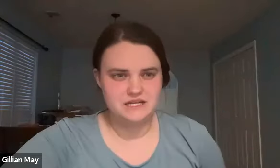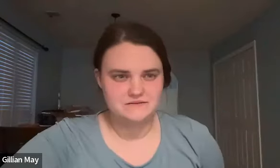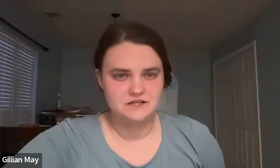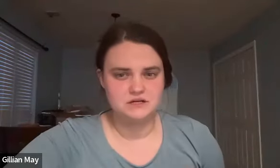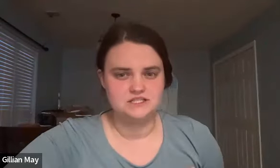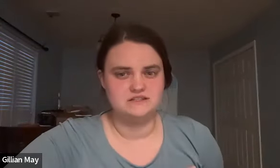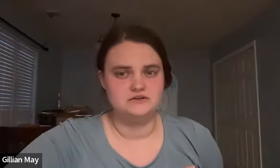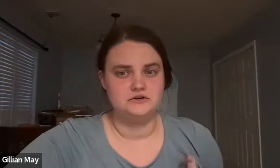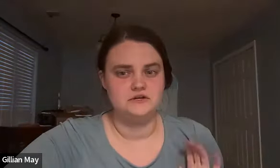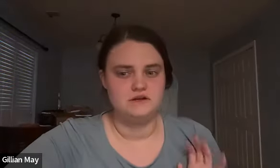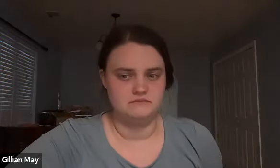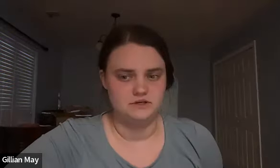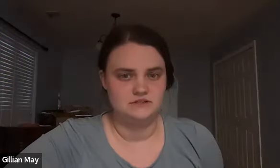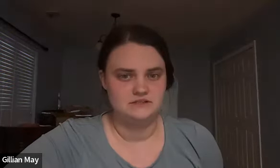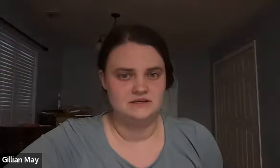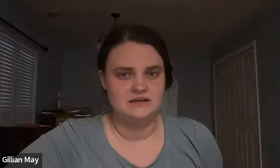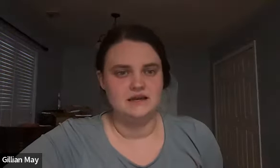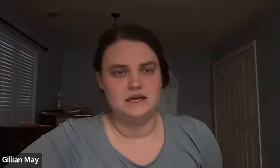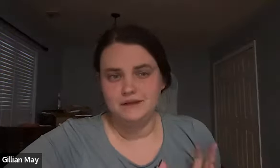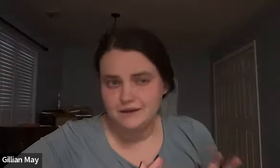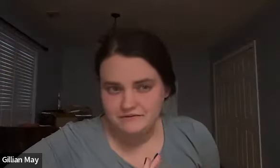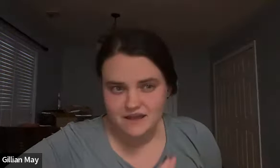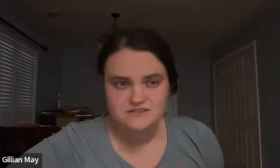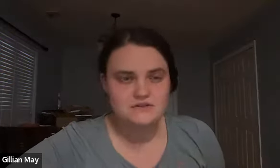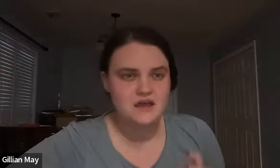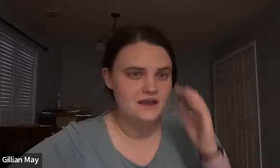have any questions on our numbers? I know I kind of went fast through that,